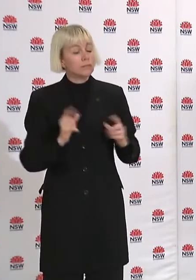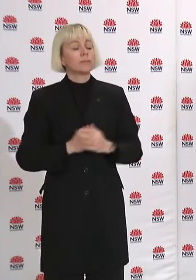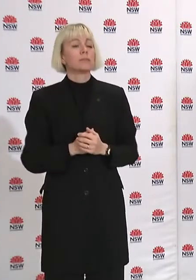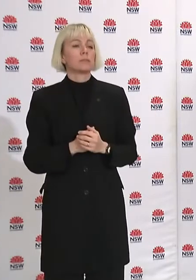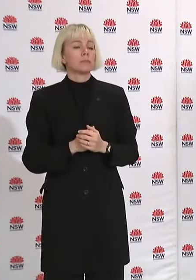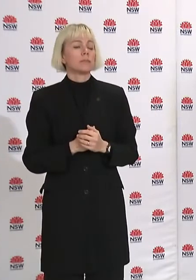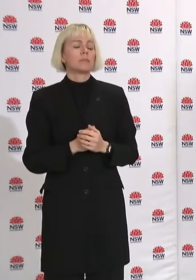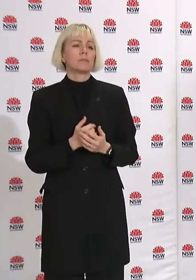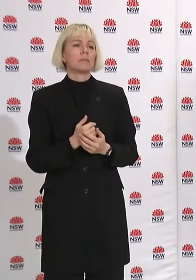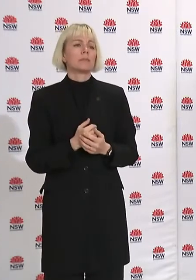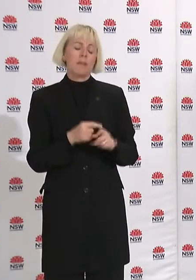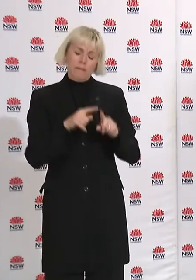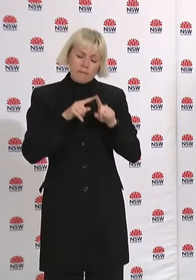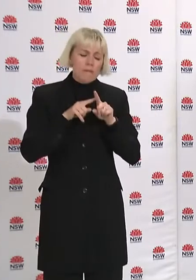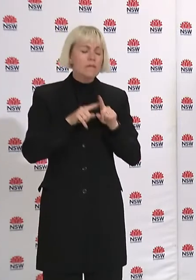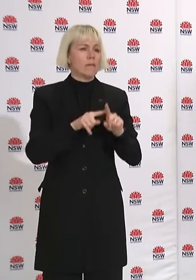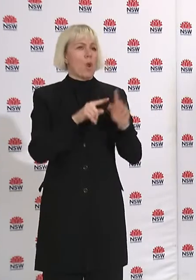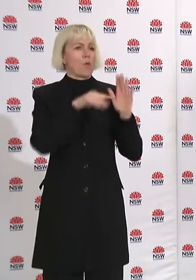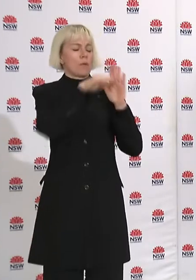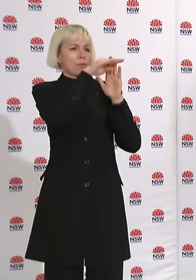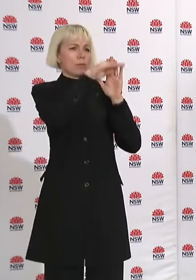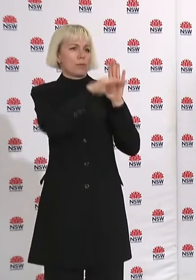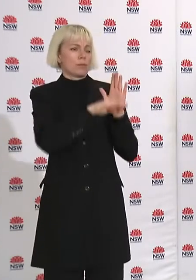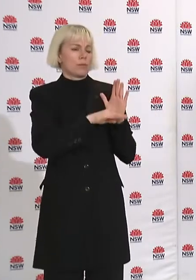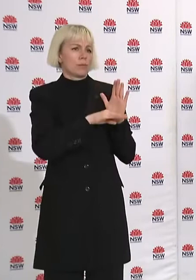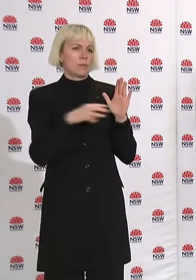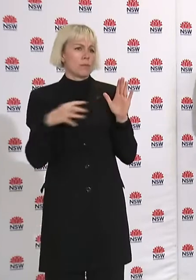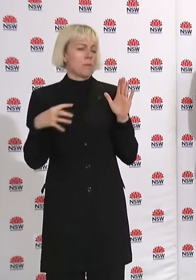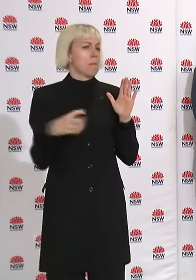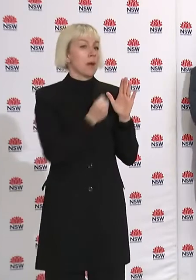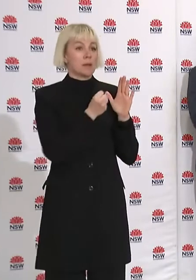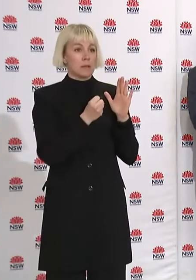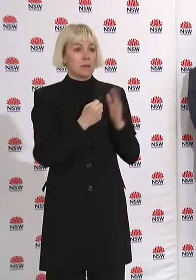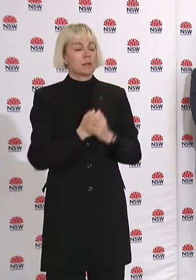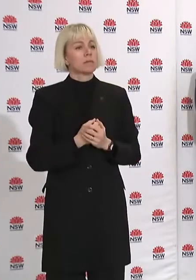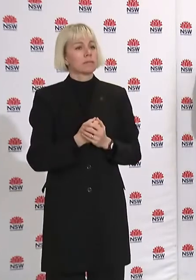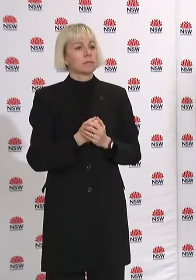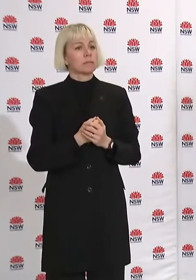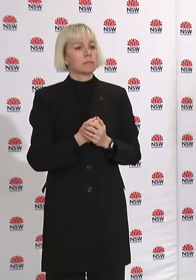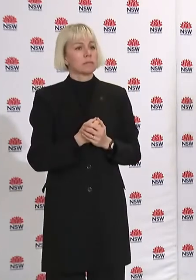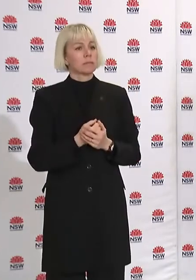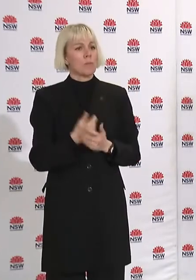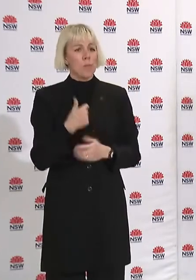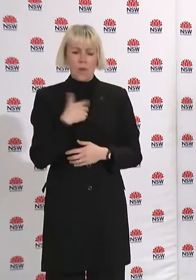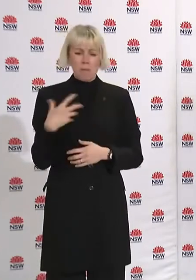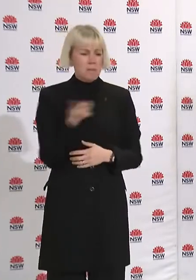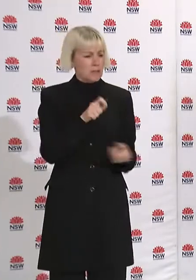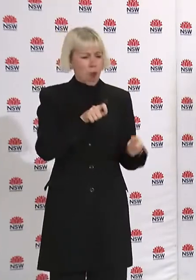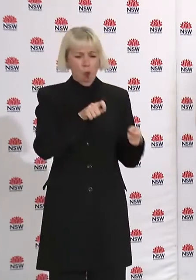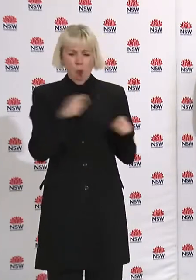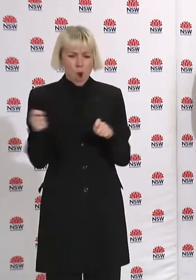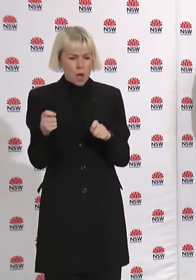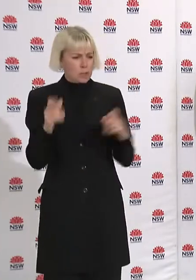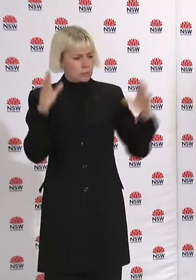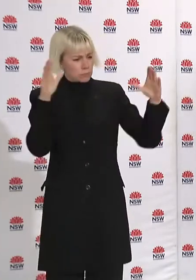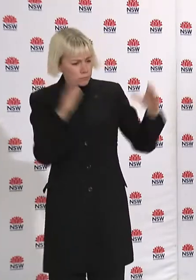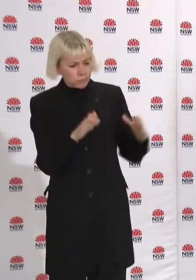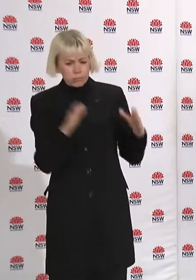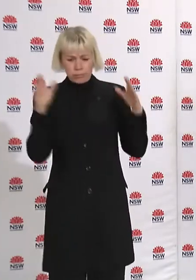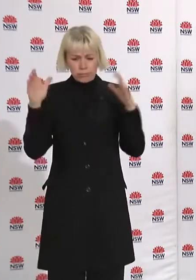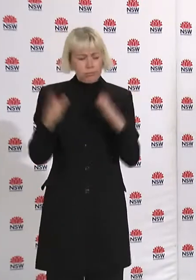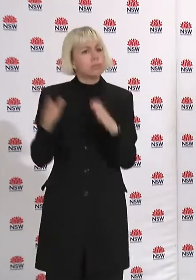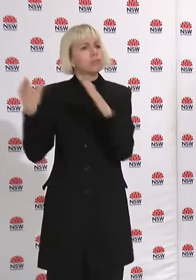public health advice. I can't stress this enough, that the actions taken in locking down, reducing mobility, wearing